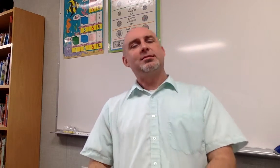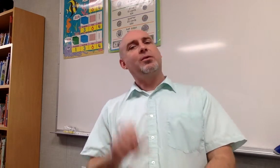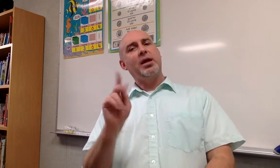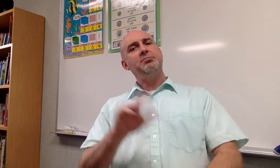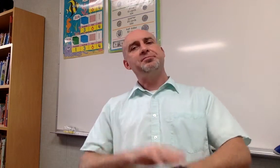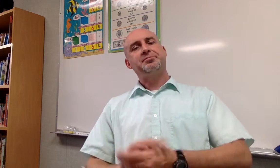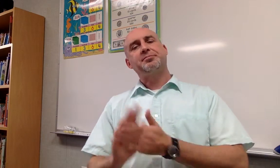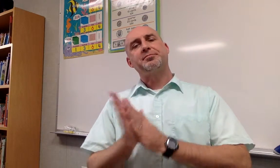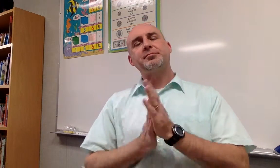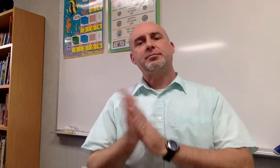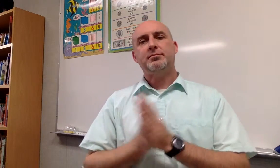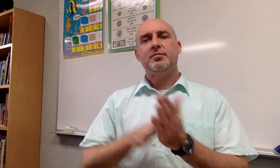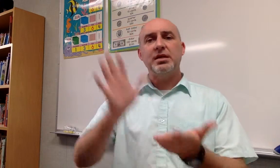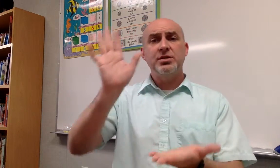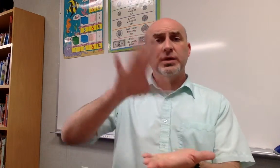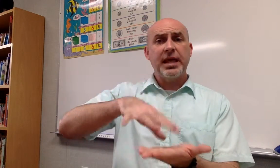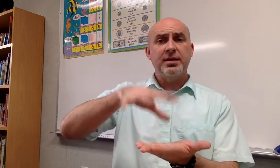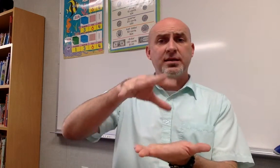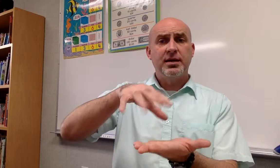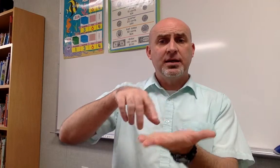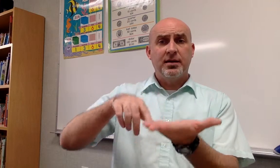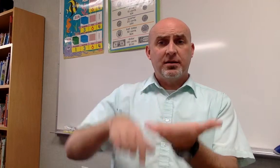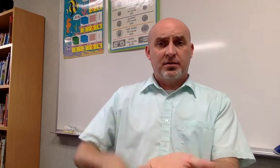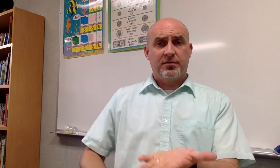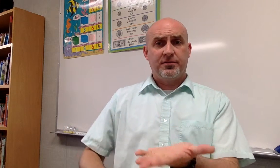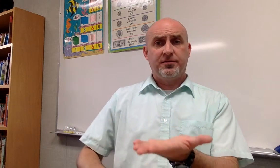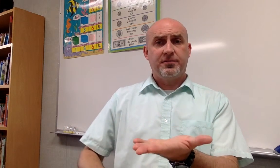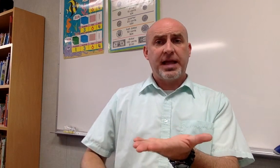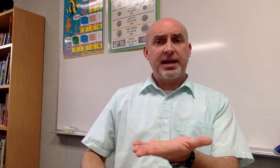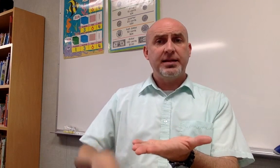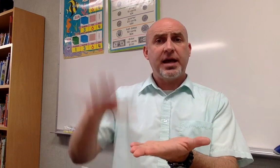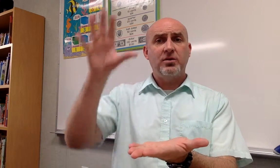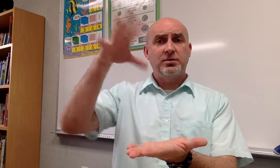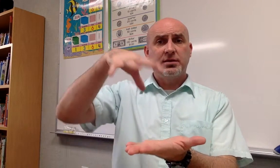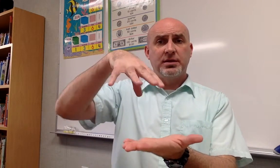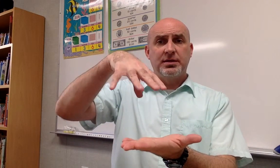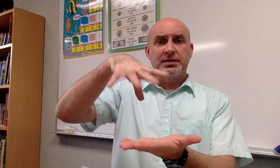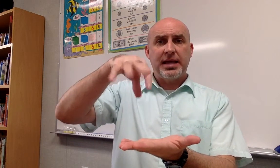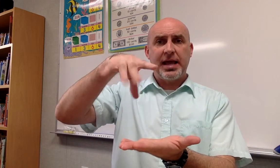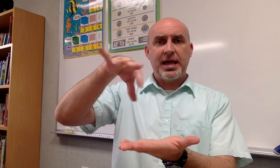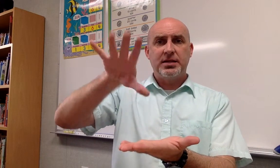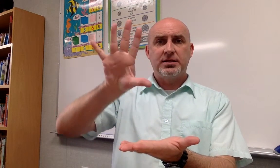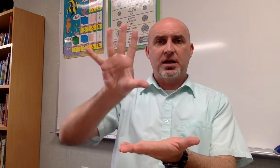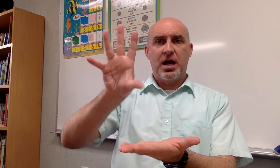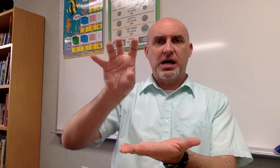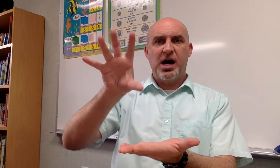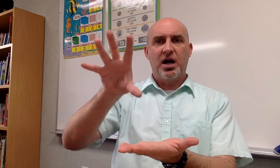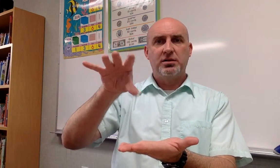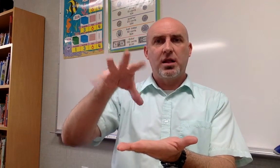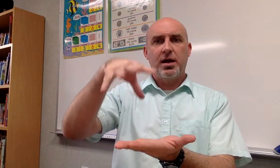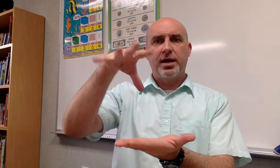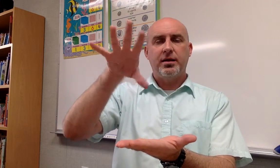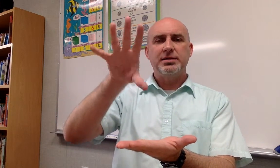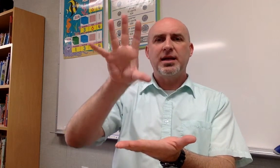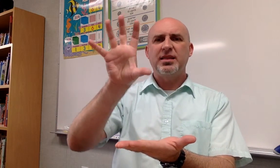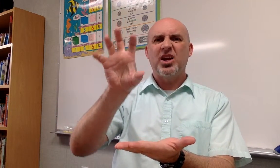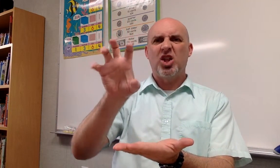okay? So again, flat hand out, this hand, claw hand, it's not the